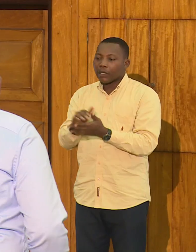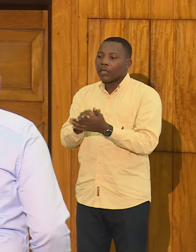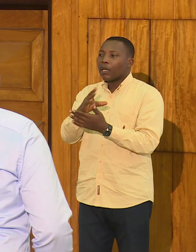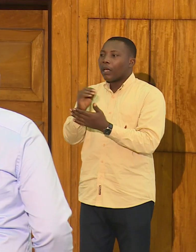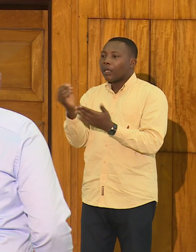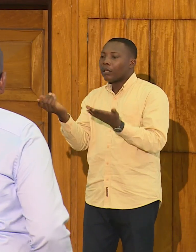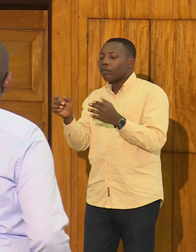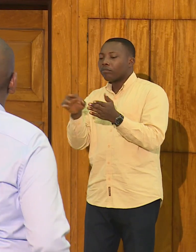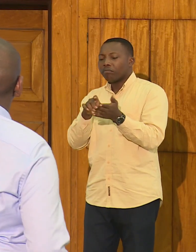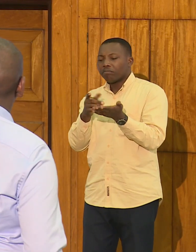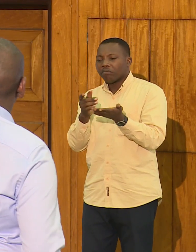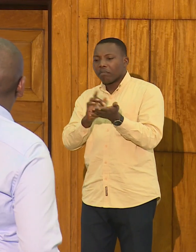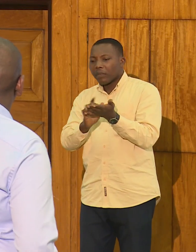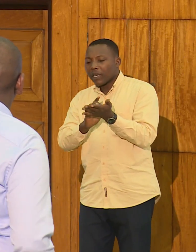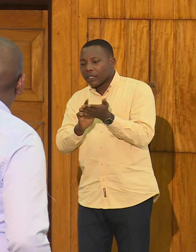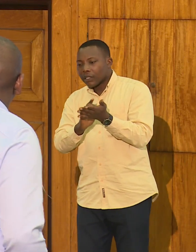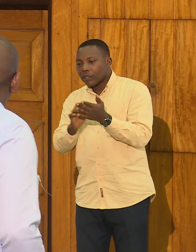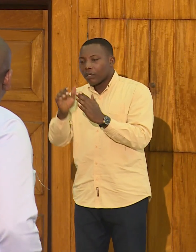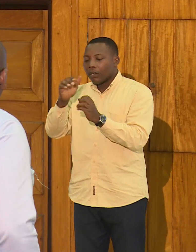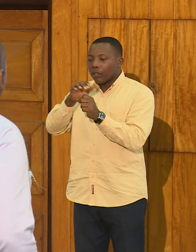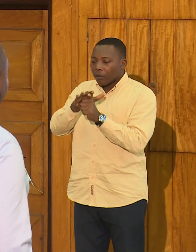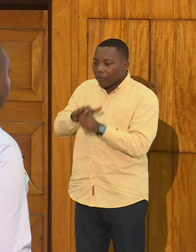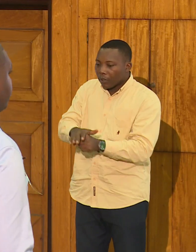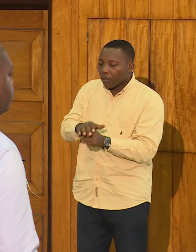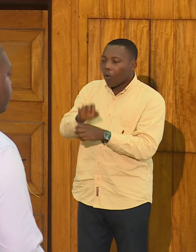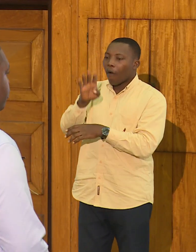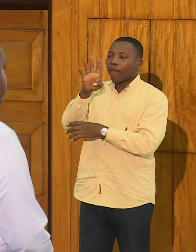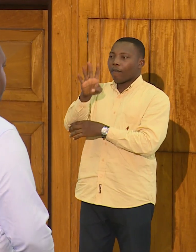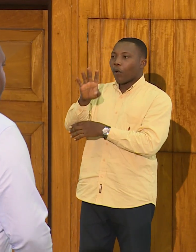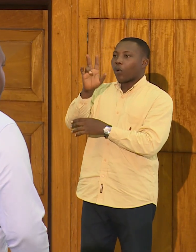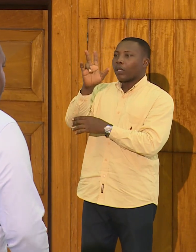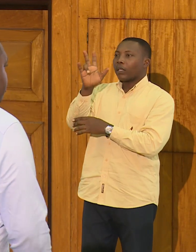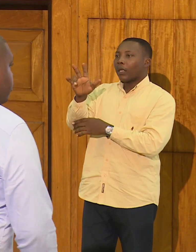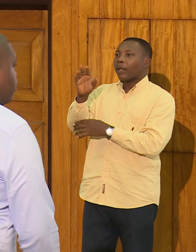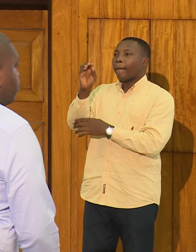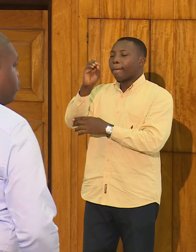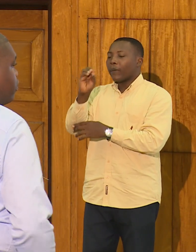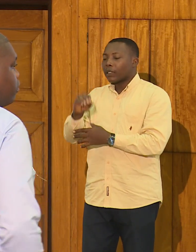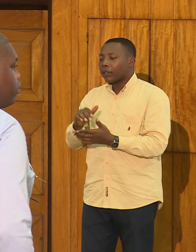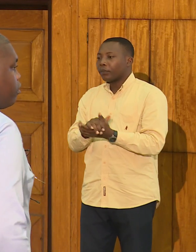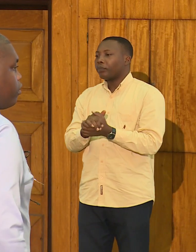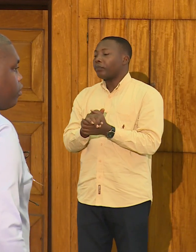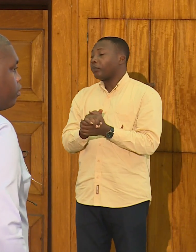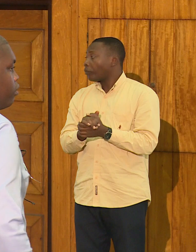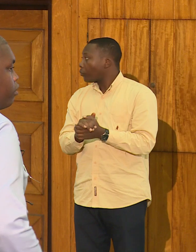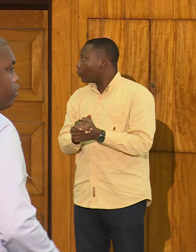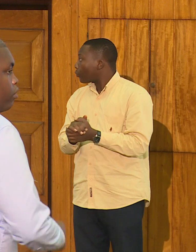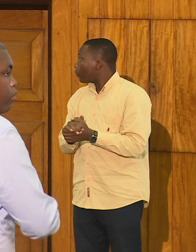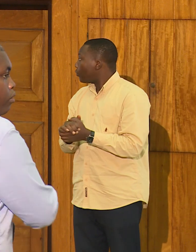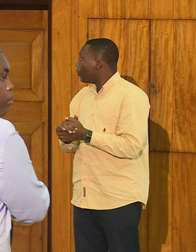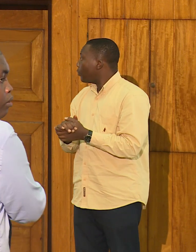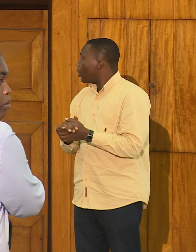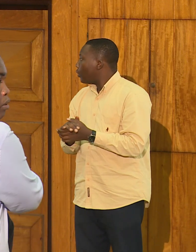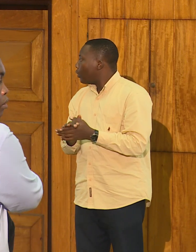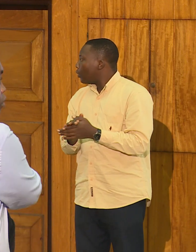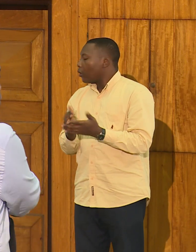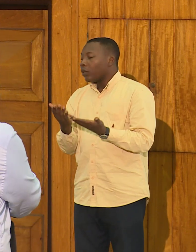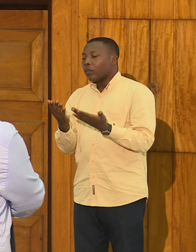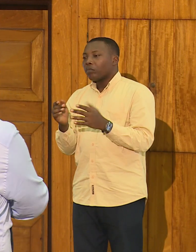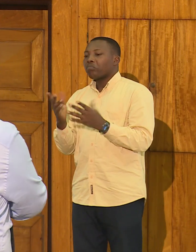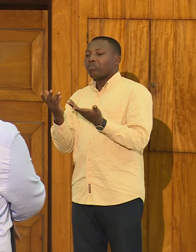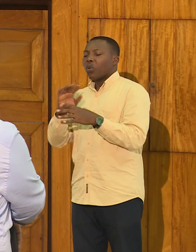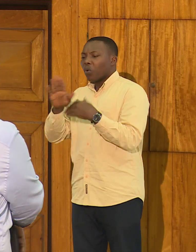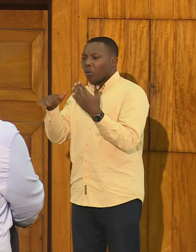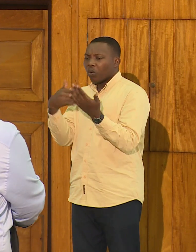just 47%. And further records review at Mpilo Center of Excellence in 2021 revealed